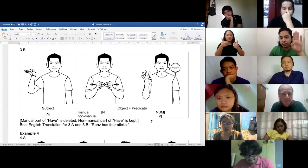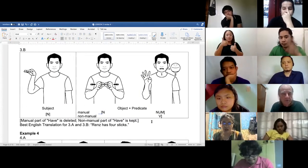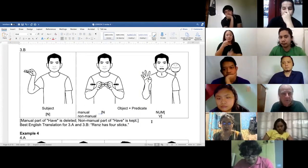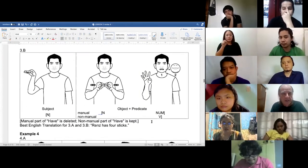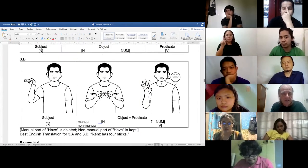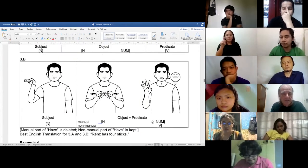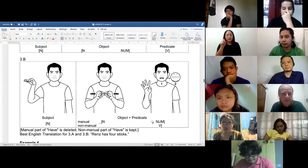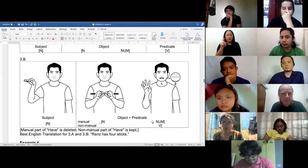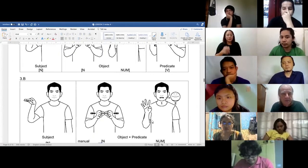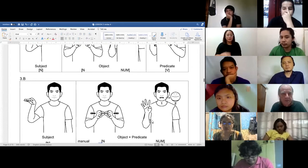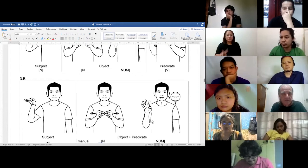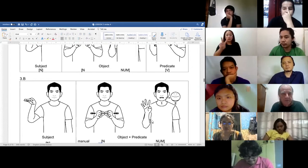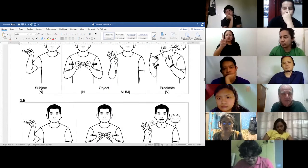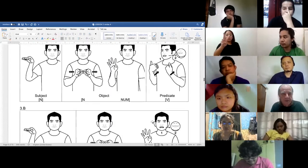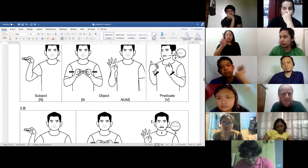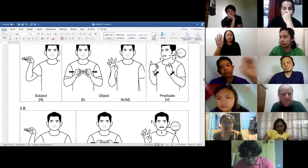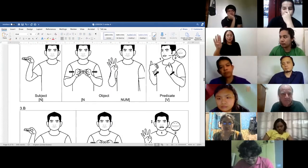2B, I think you changed already.